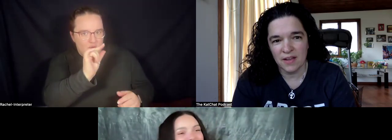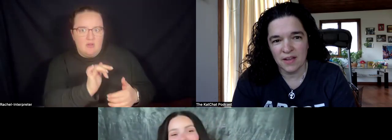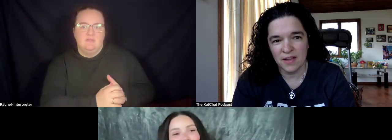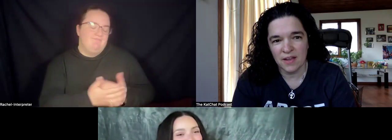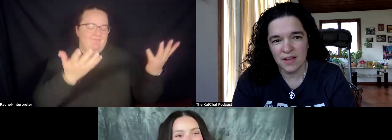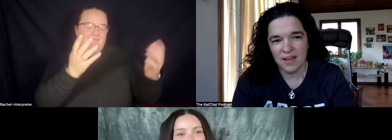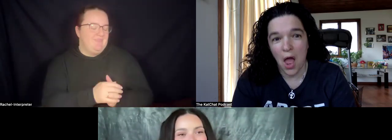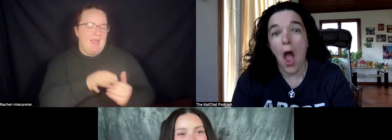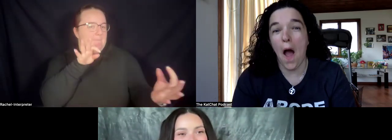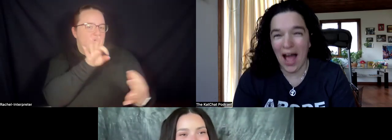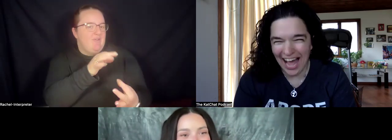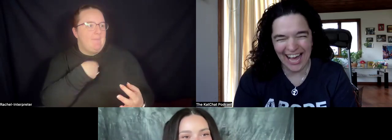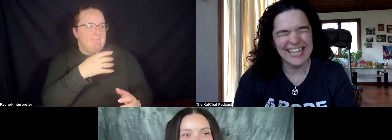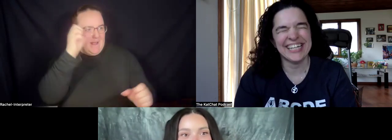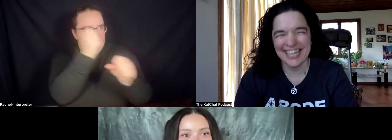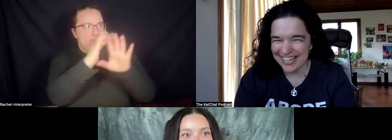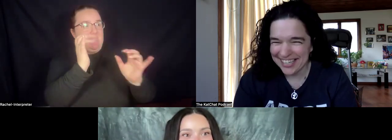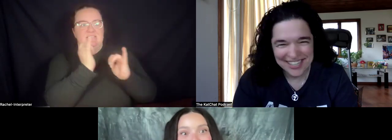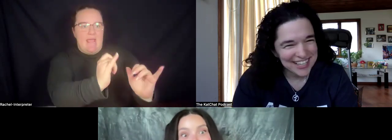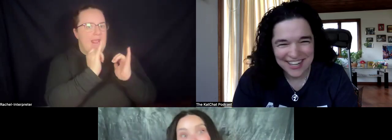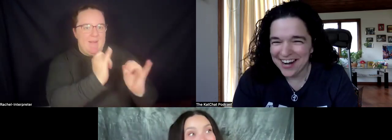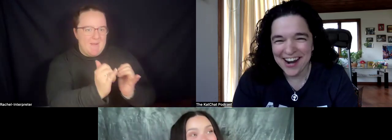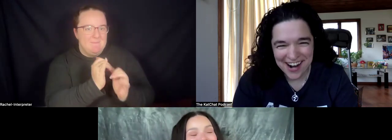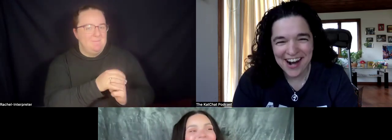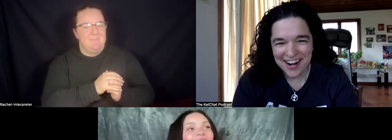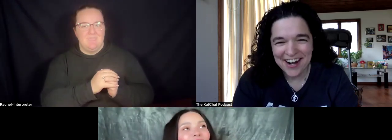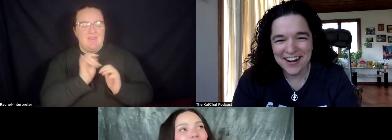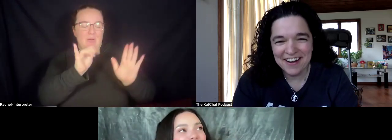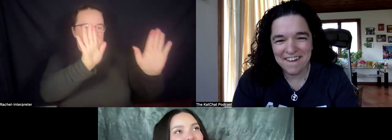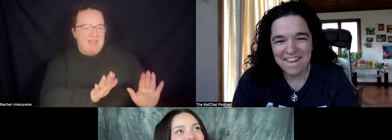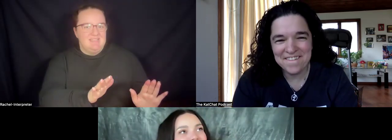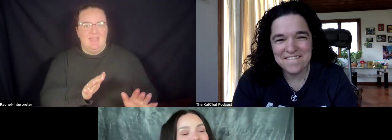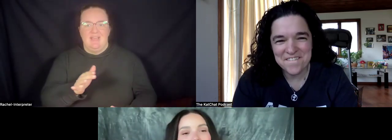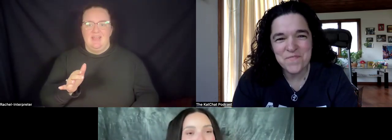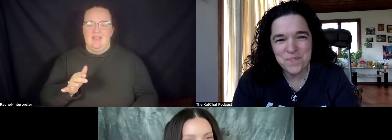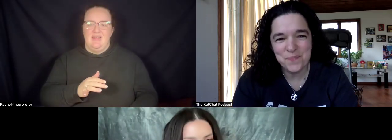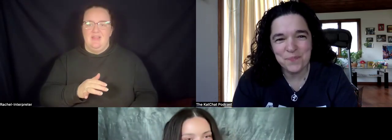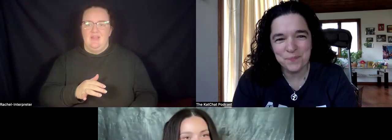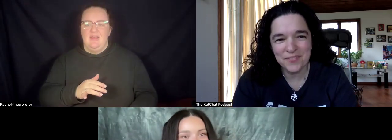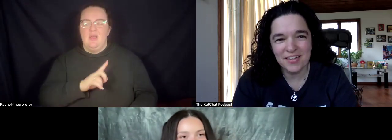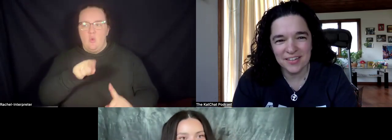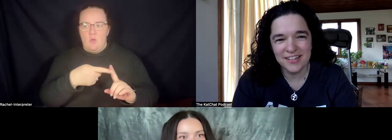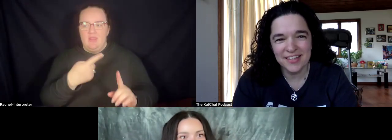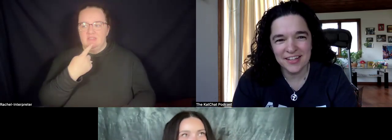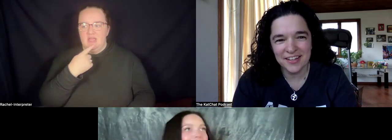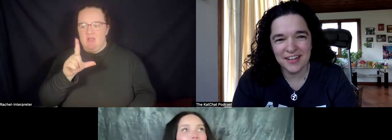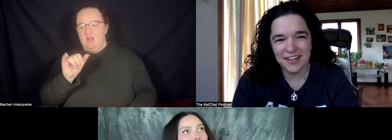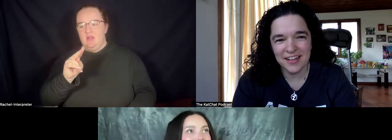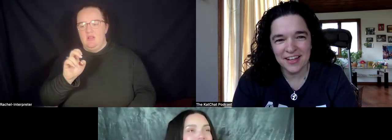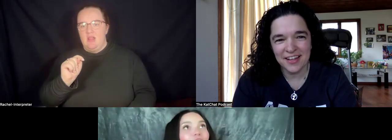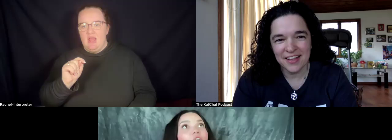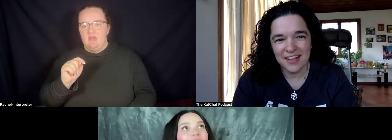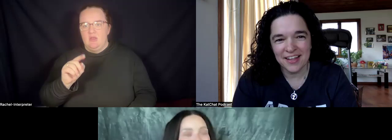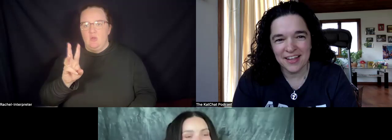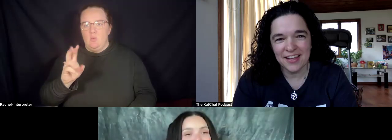that's exactly what I thought he would look like. So that was amazing. And then I knew as soon as they said Lynette Ware was playing Claire Kavanagh, I'm like, oh,